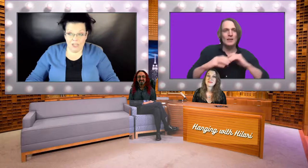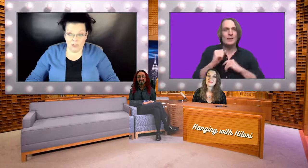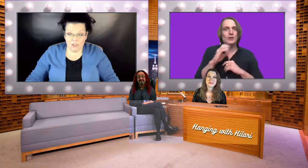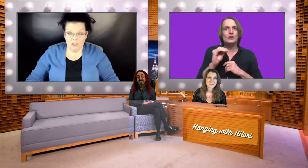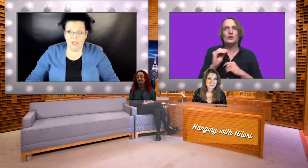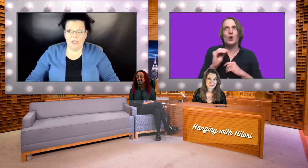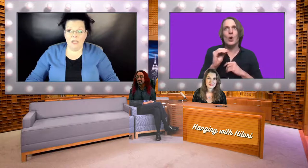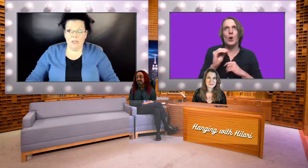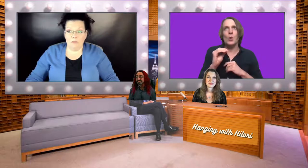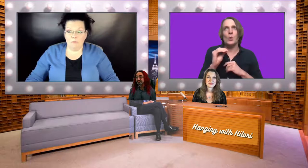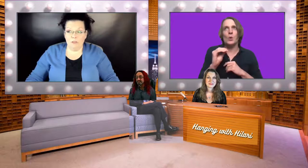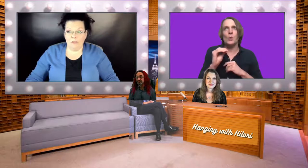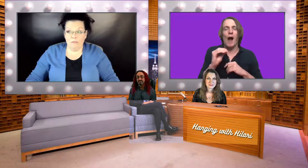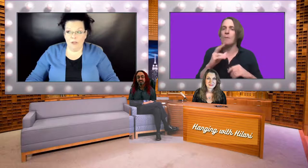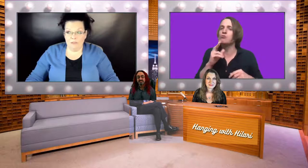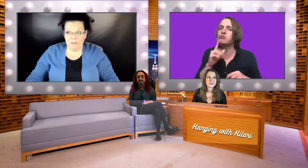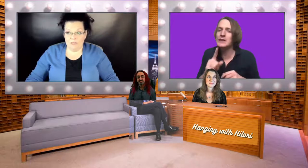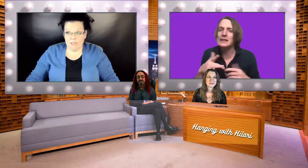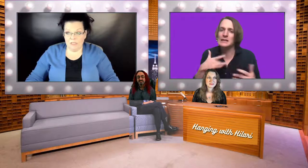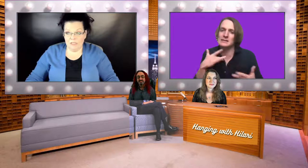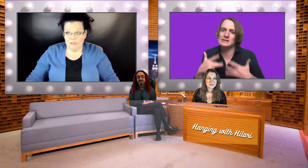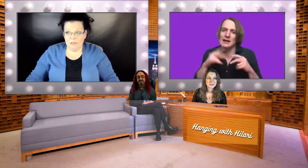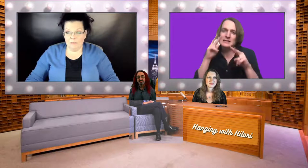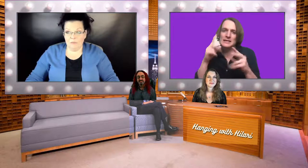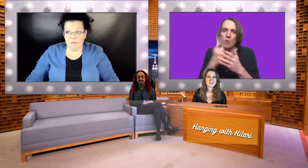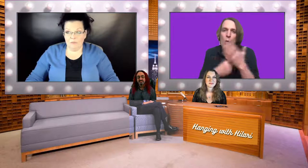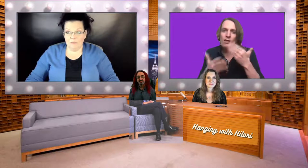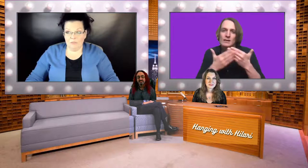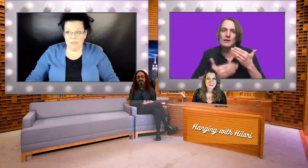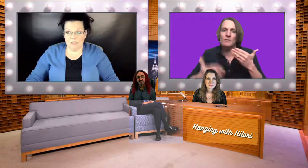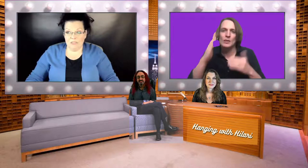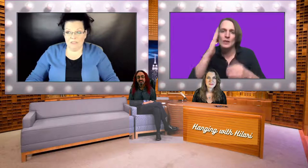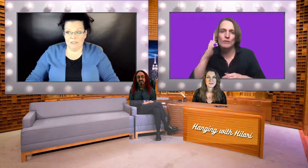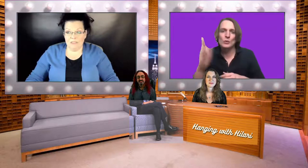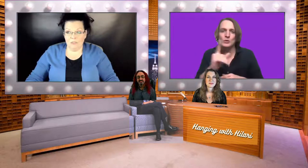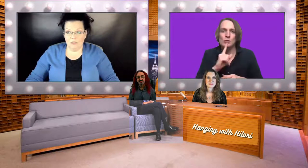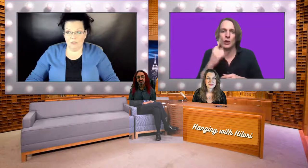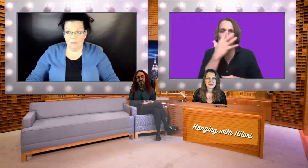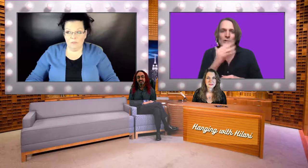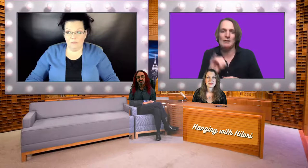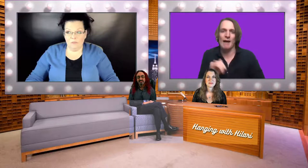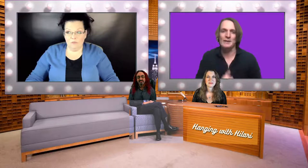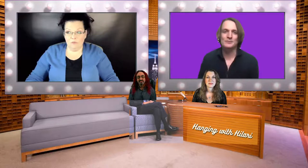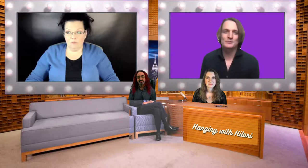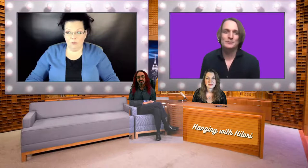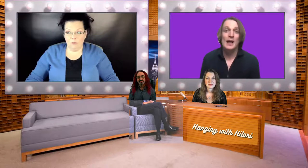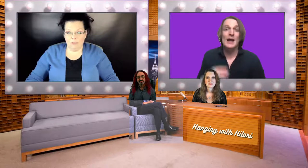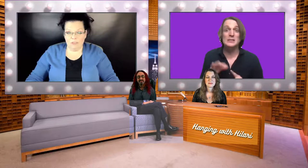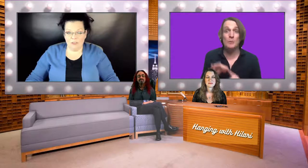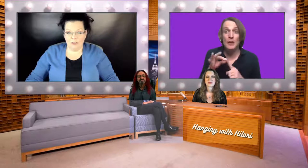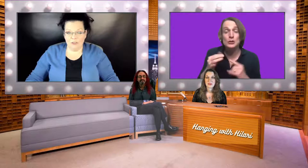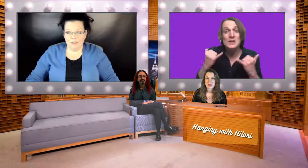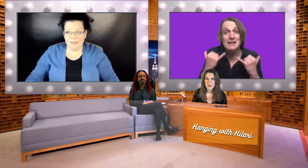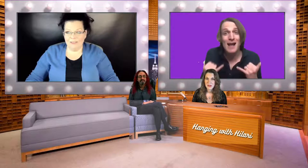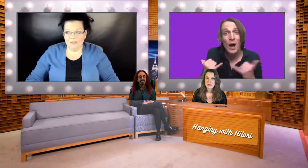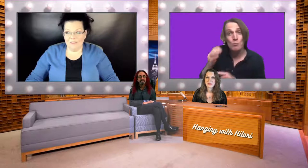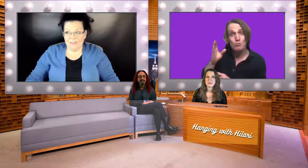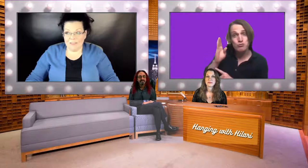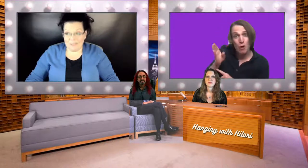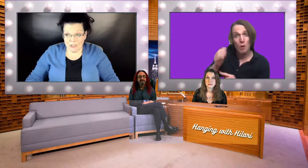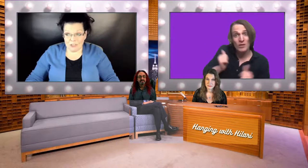things changed. And it was mulling around in the city, but it was really excited to see what's going to be for the future and what that's going to look